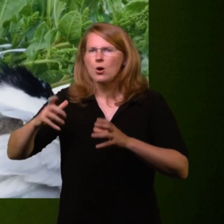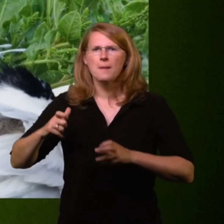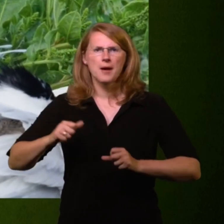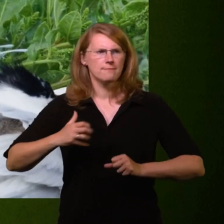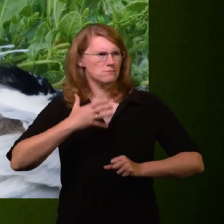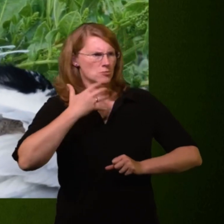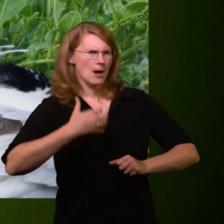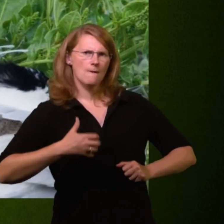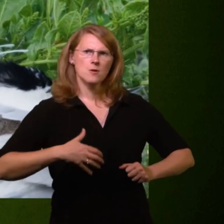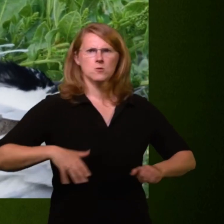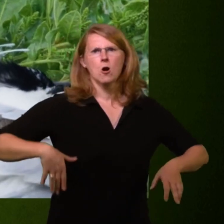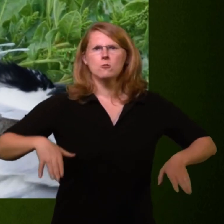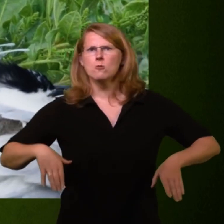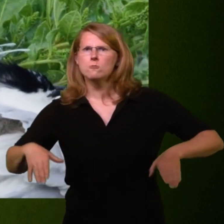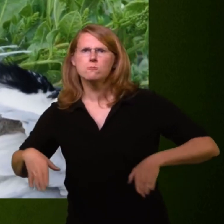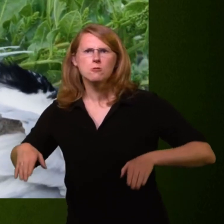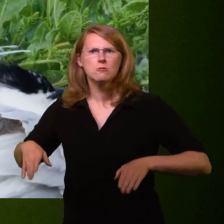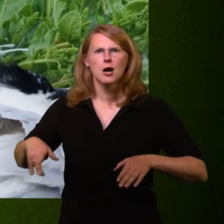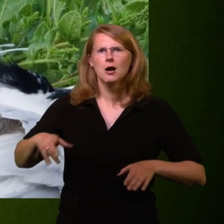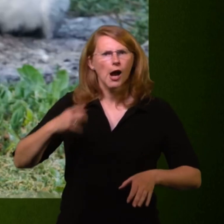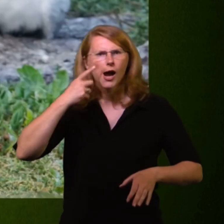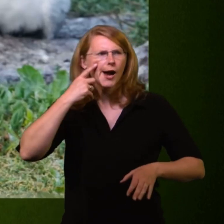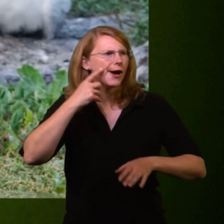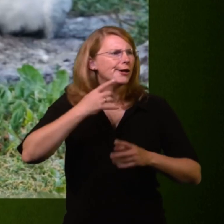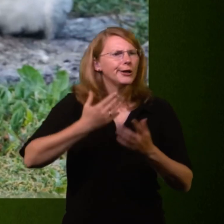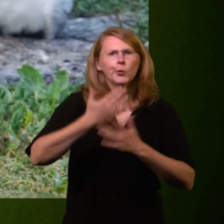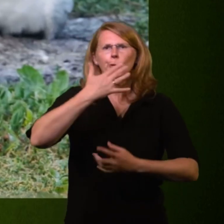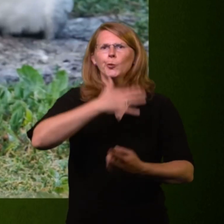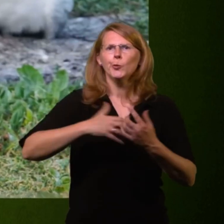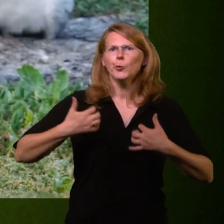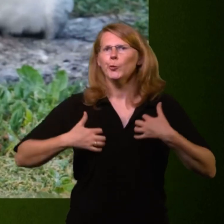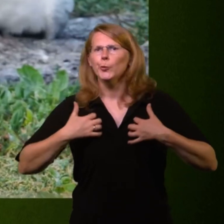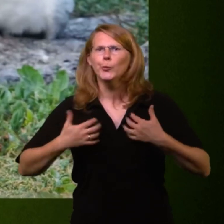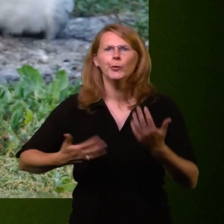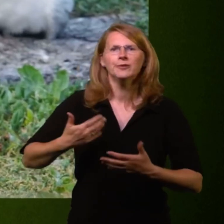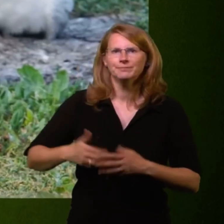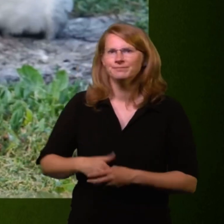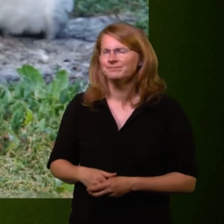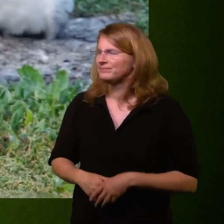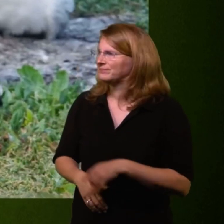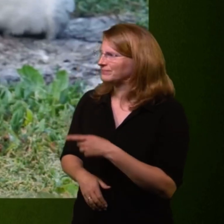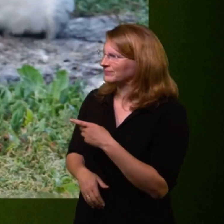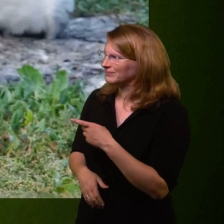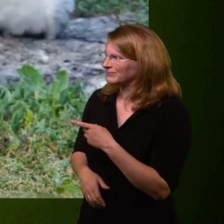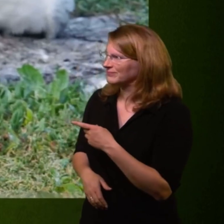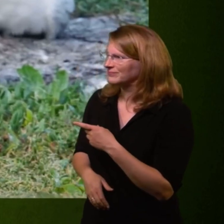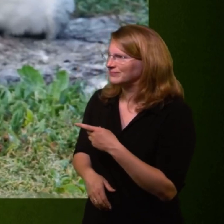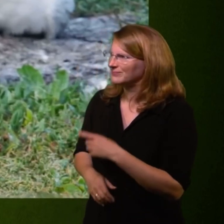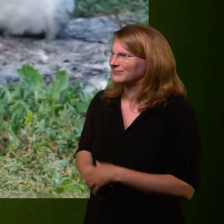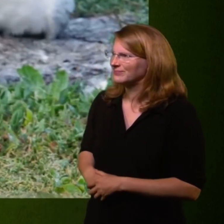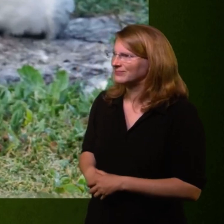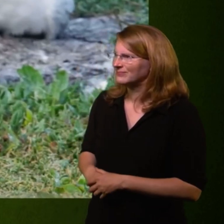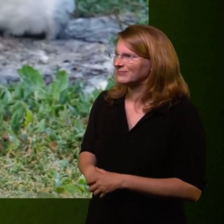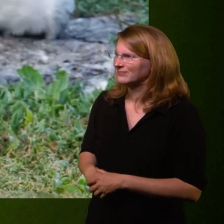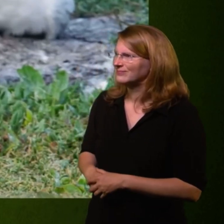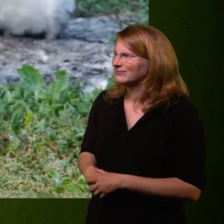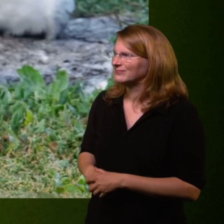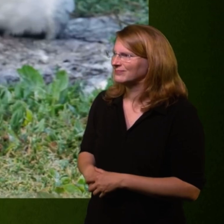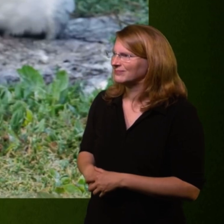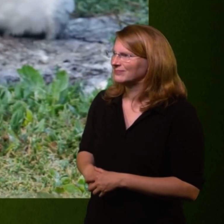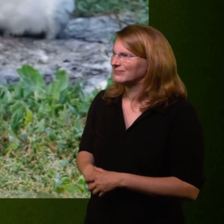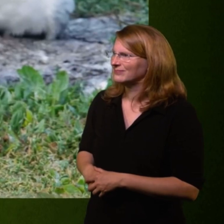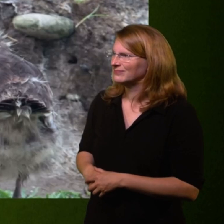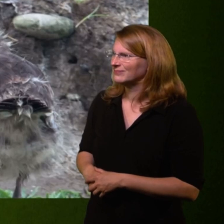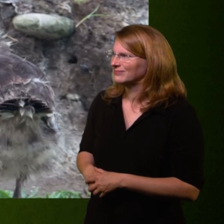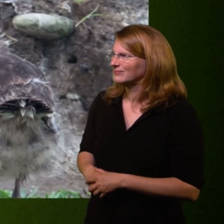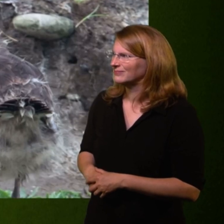around the island and start to inspect their new world. They also share that colony with the black-headed gull chicks